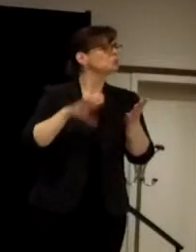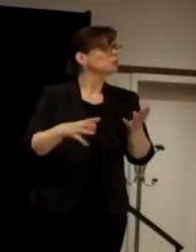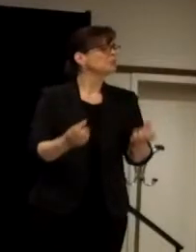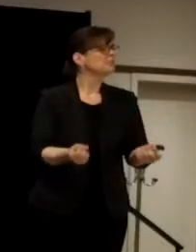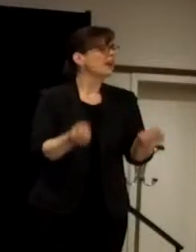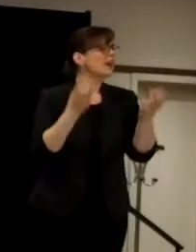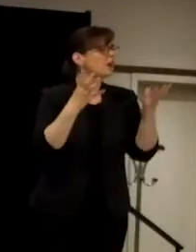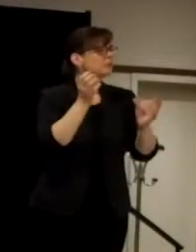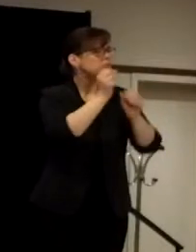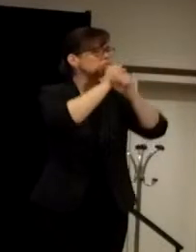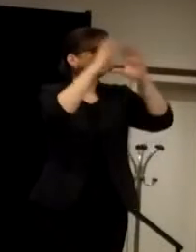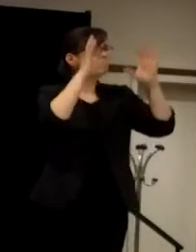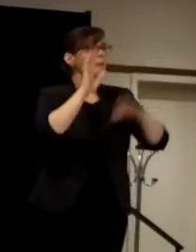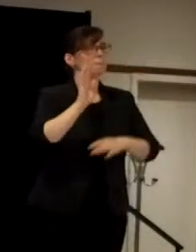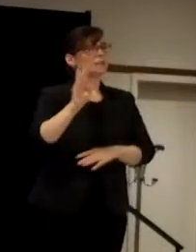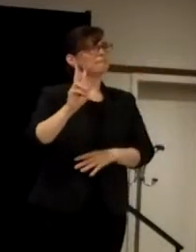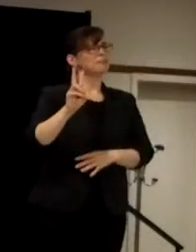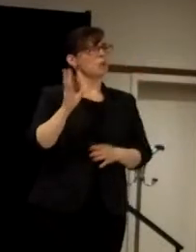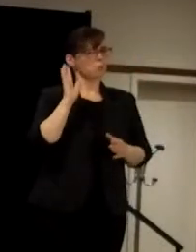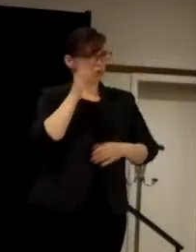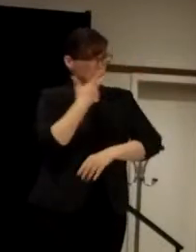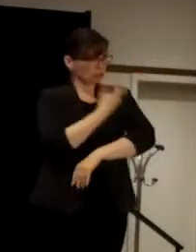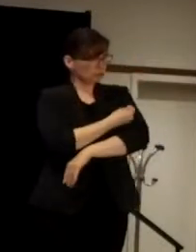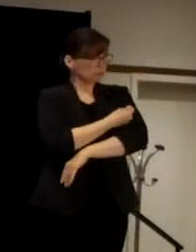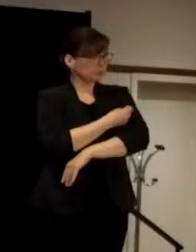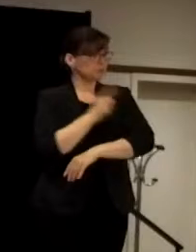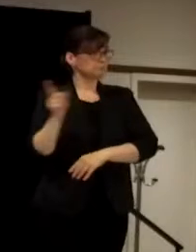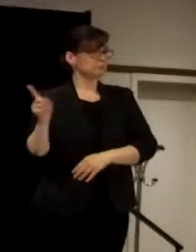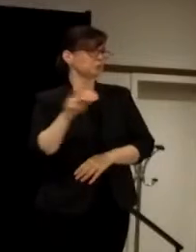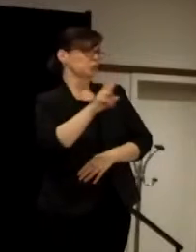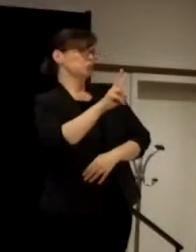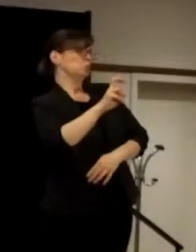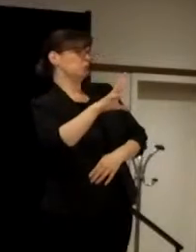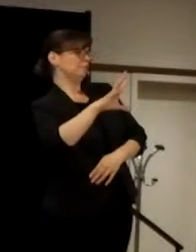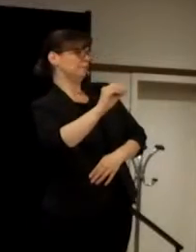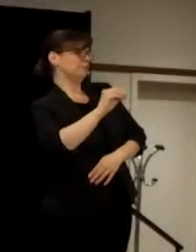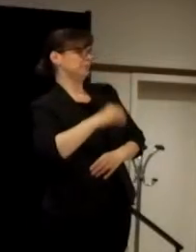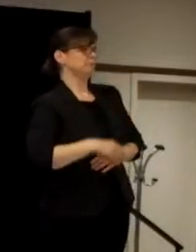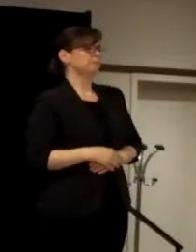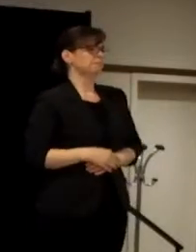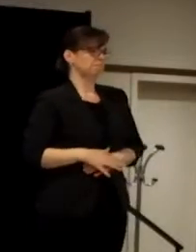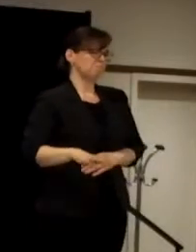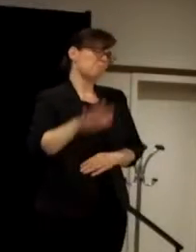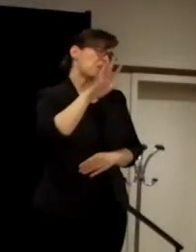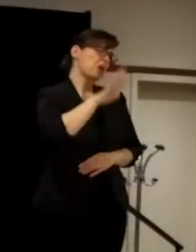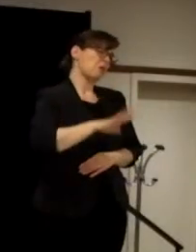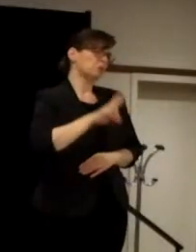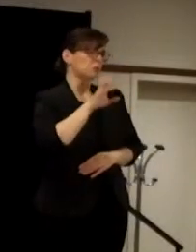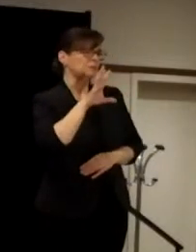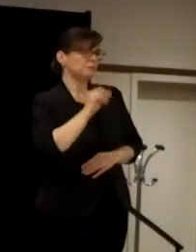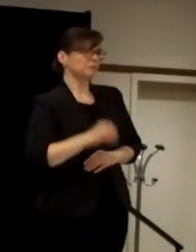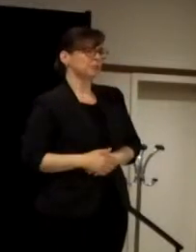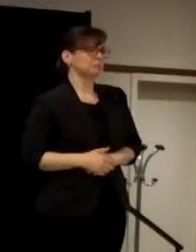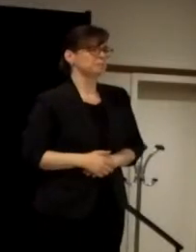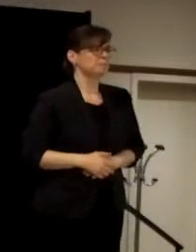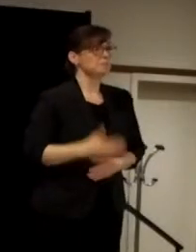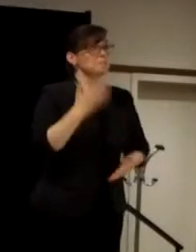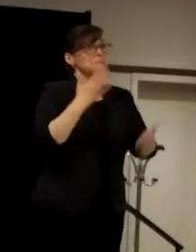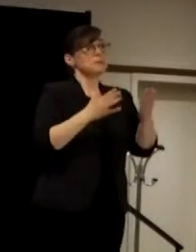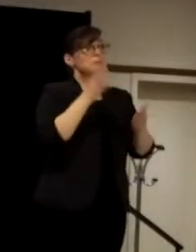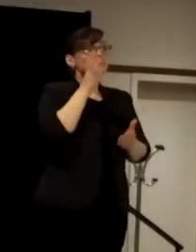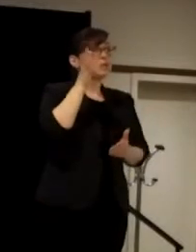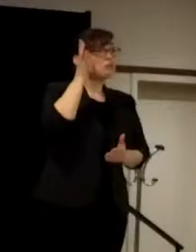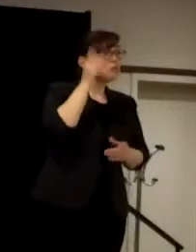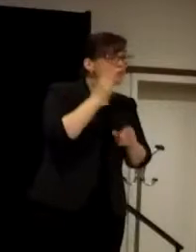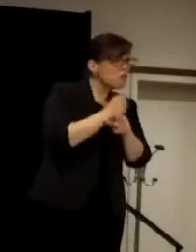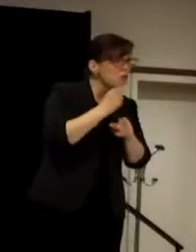Baldwinsville clinic? We're hoping 250. Again, there's going to need to be parental or guardian permission